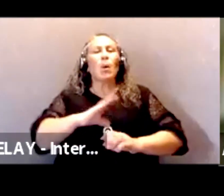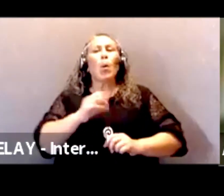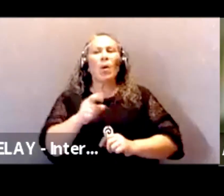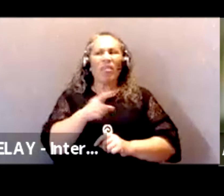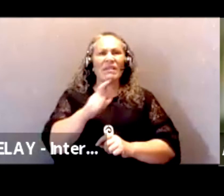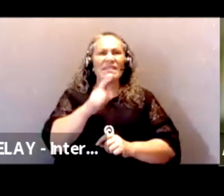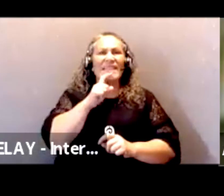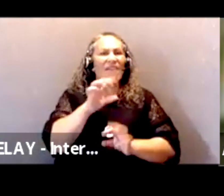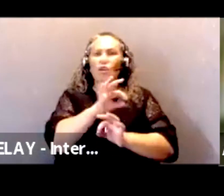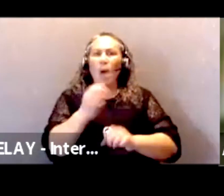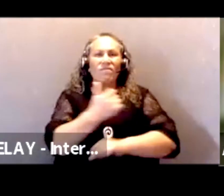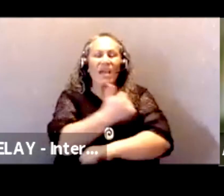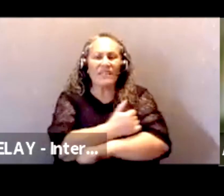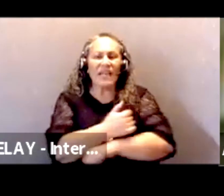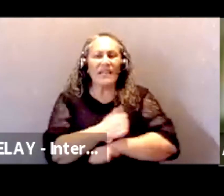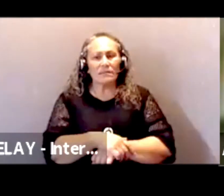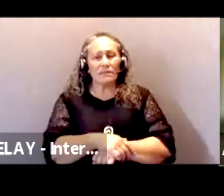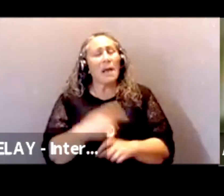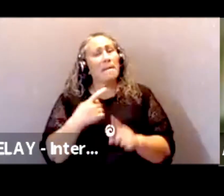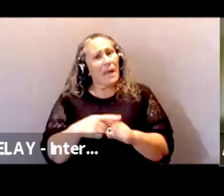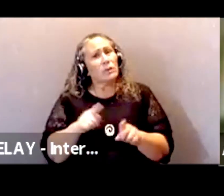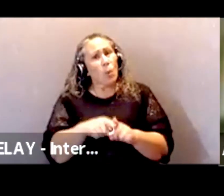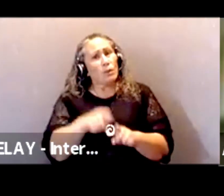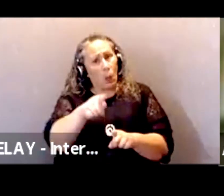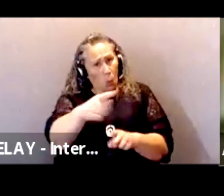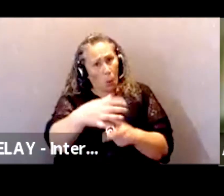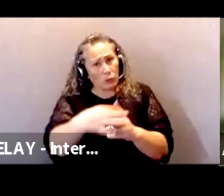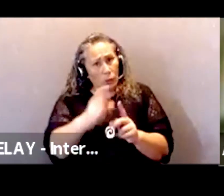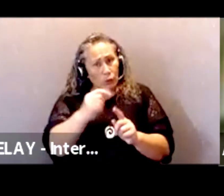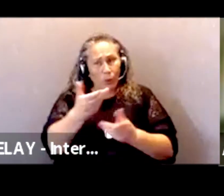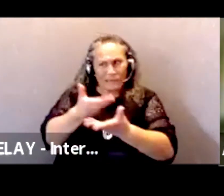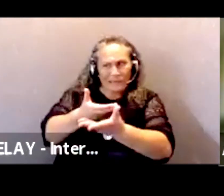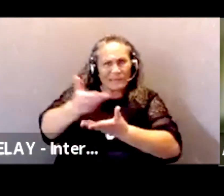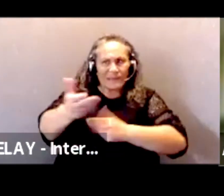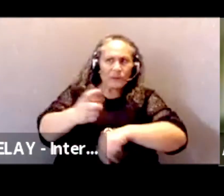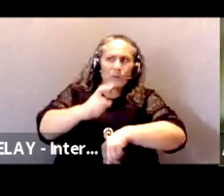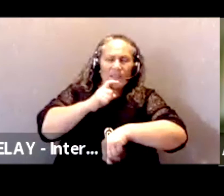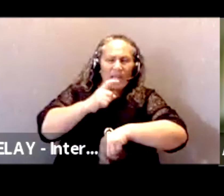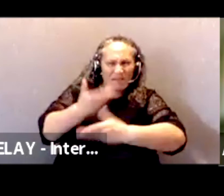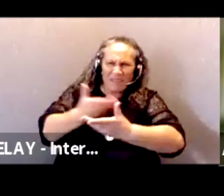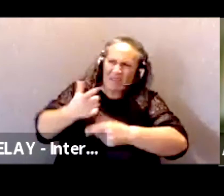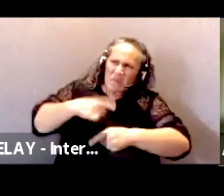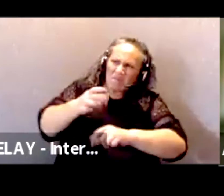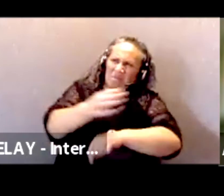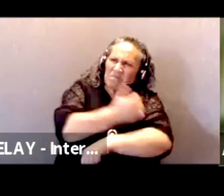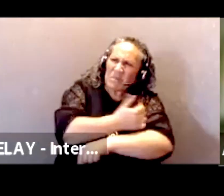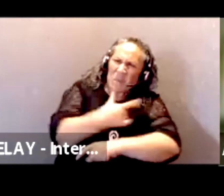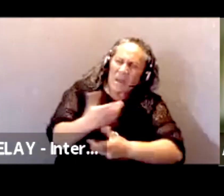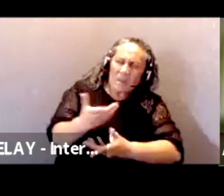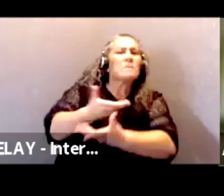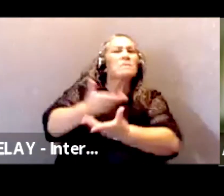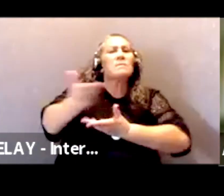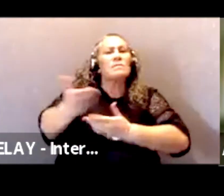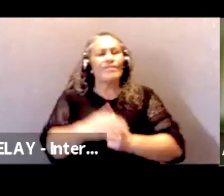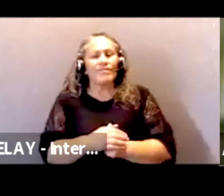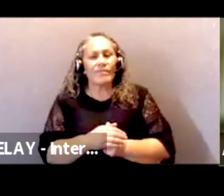have a discussion about why they've chosen not to get vaccinated. And then the last bit is we can still put other